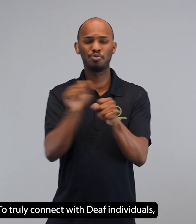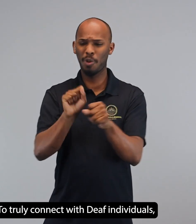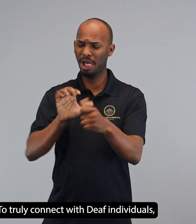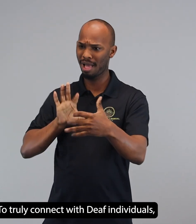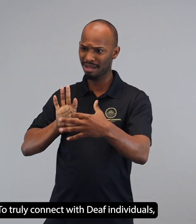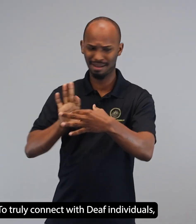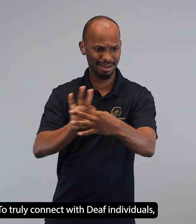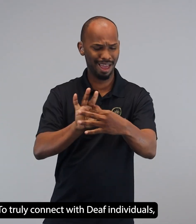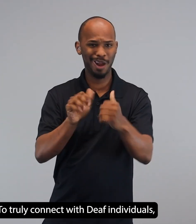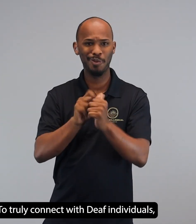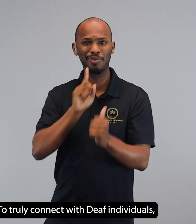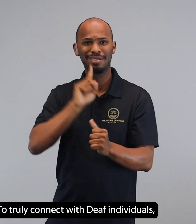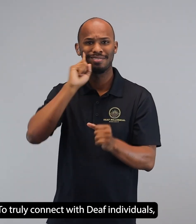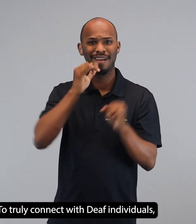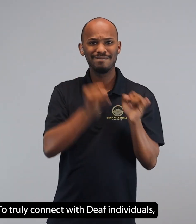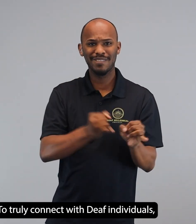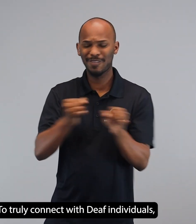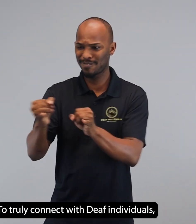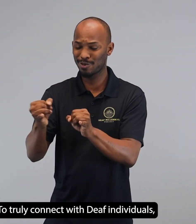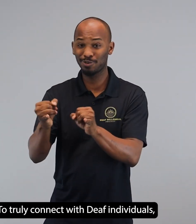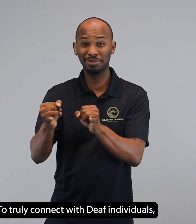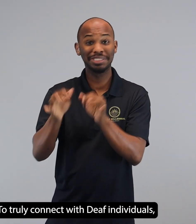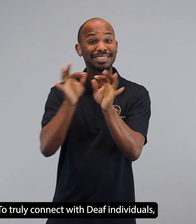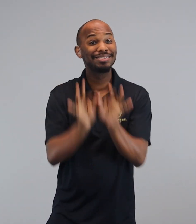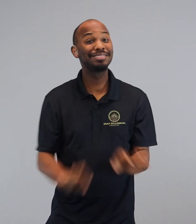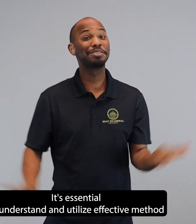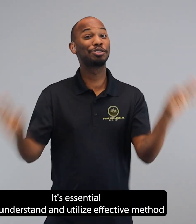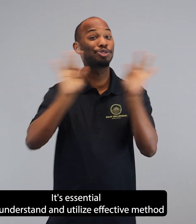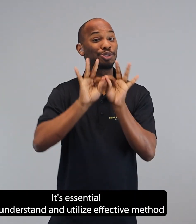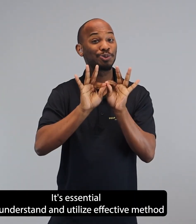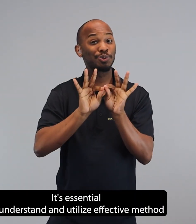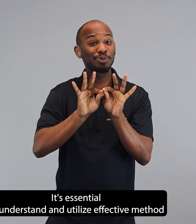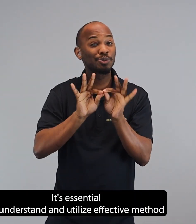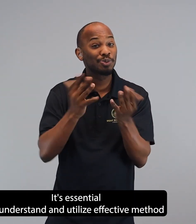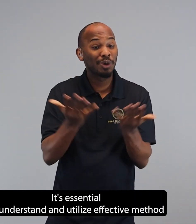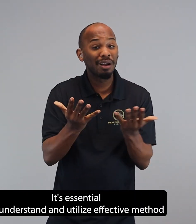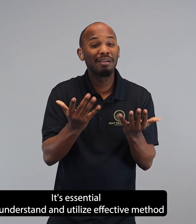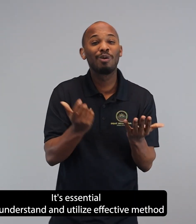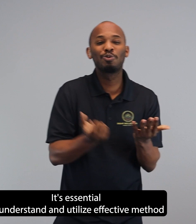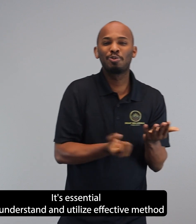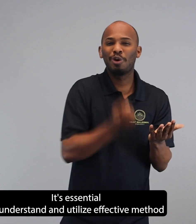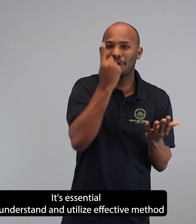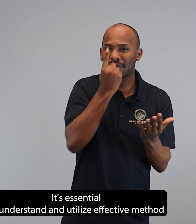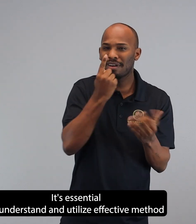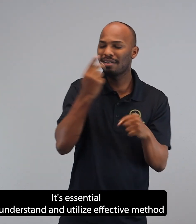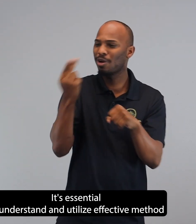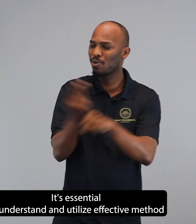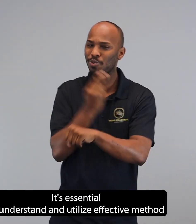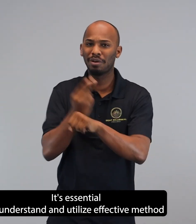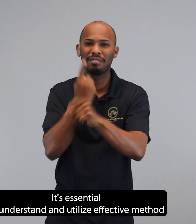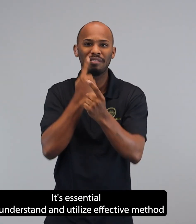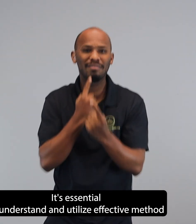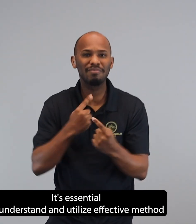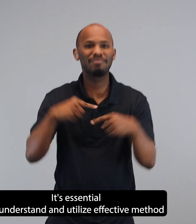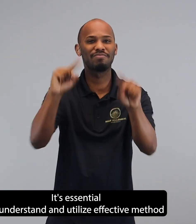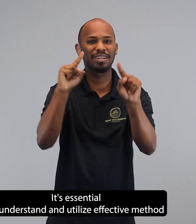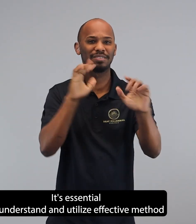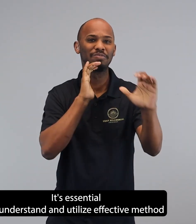To truly connect with deaf individuals, it's essential to understand and utilize effective